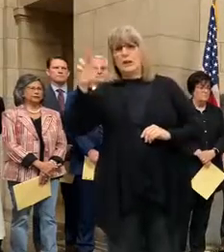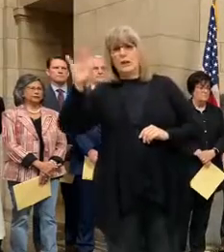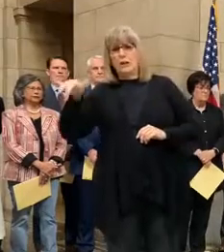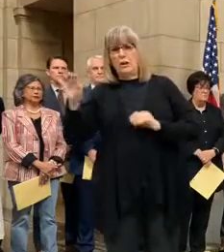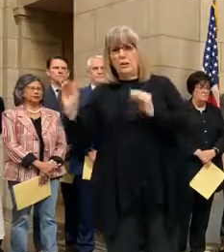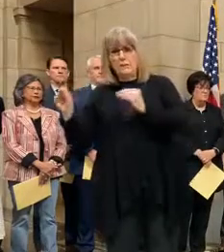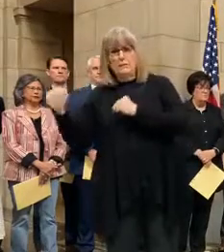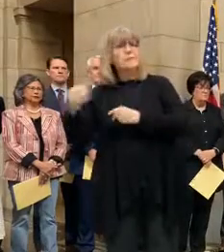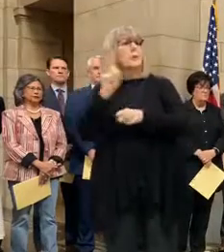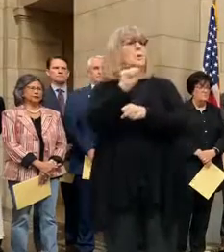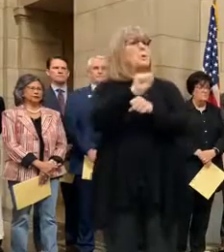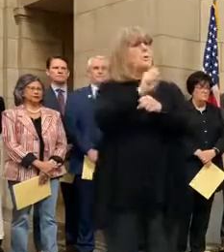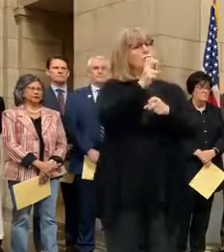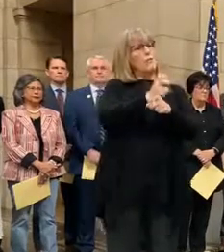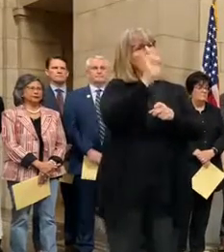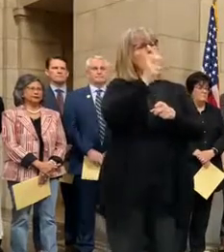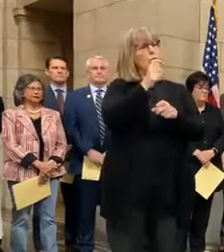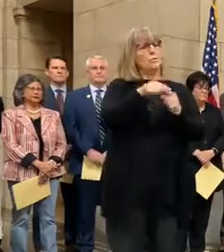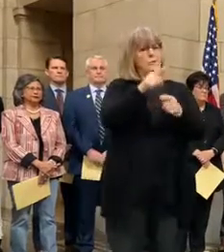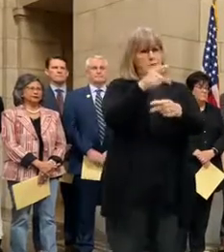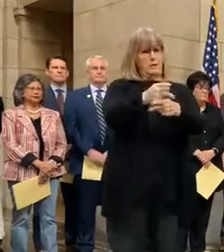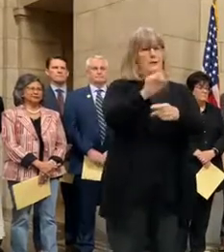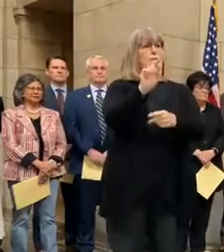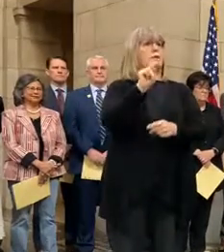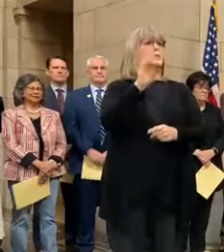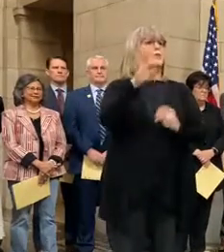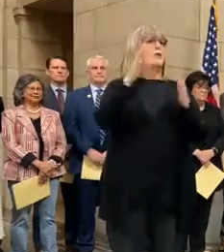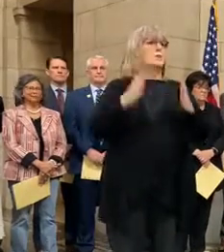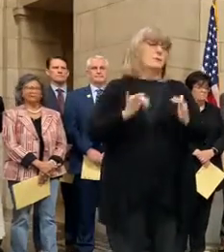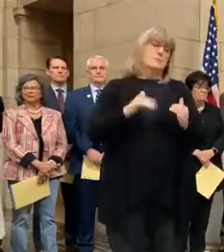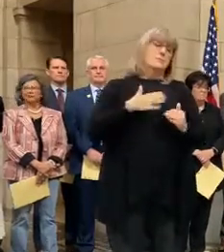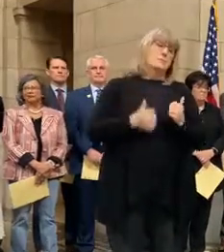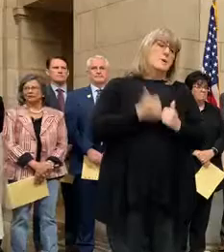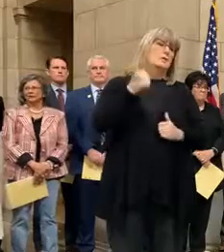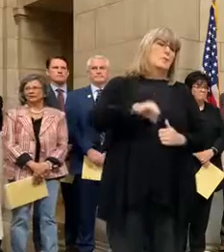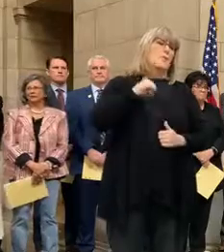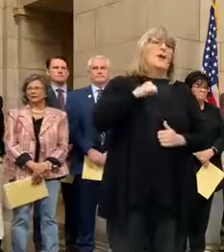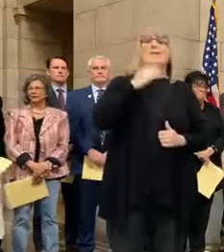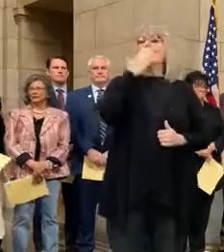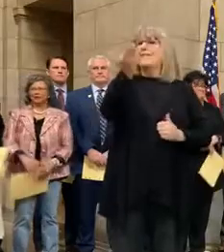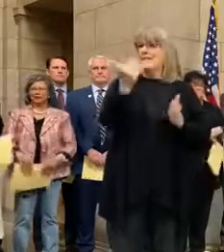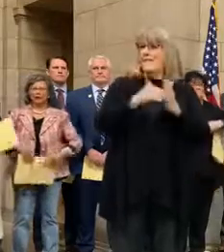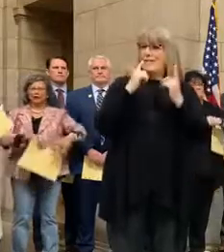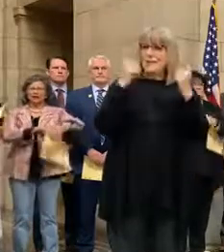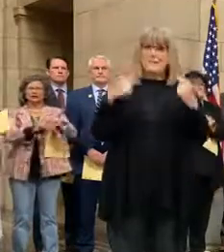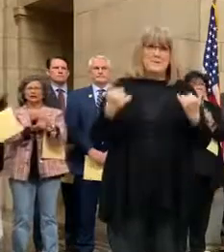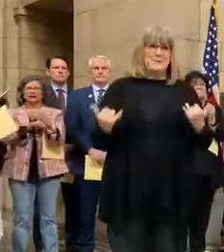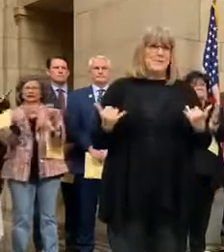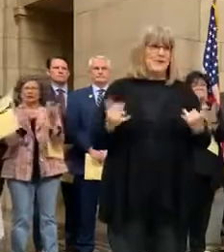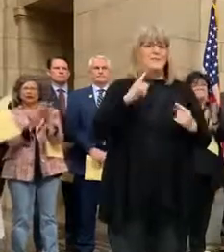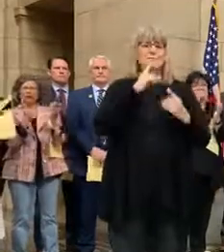people of Nebraska. That's what I'm most proud of, taking care of Nebraskans. So with that, folks, thanks again very much for